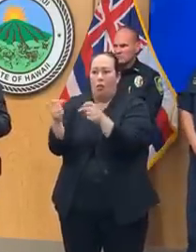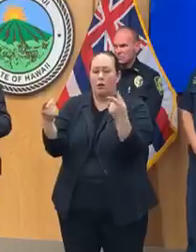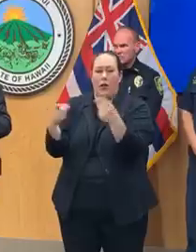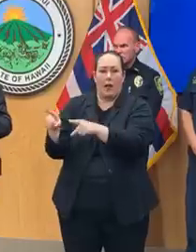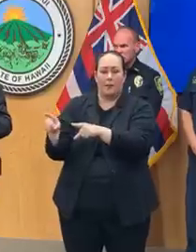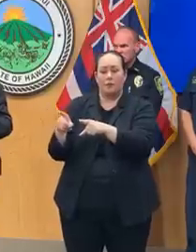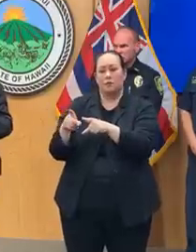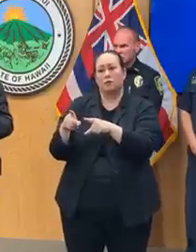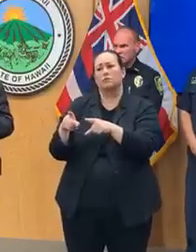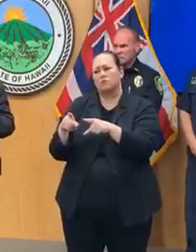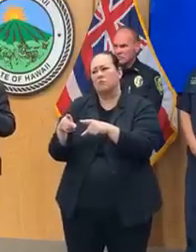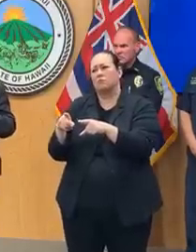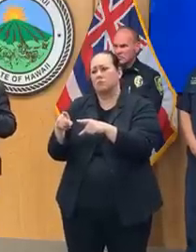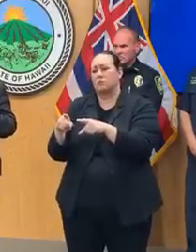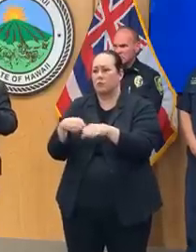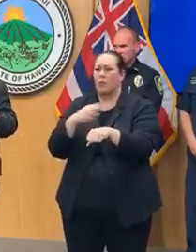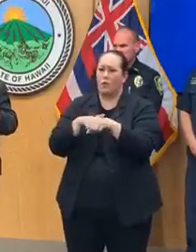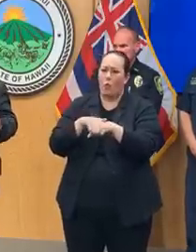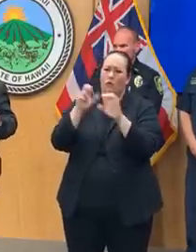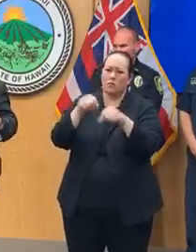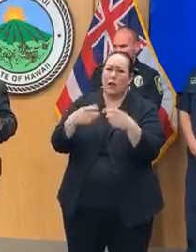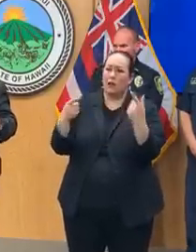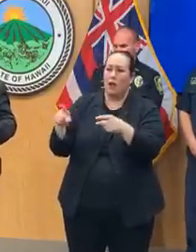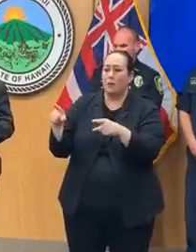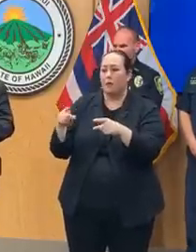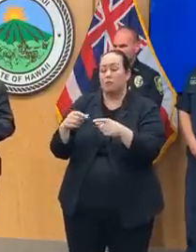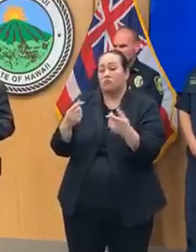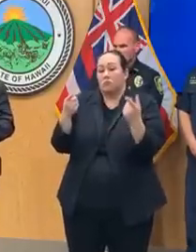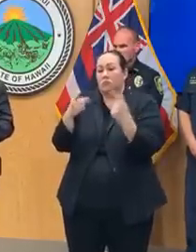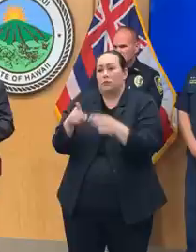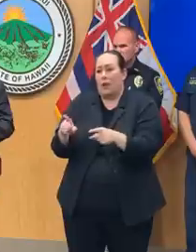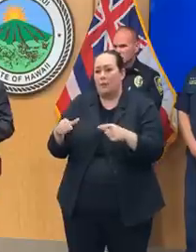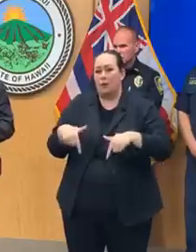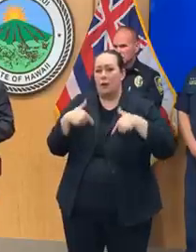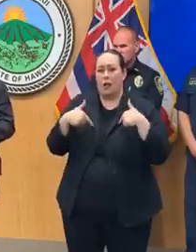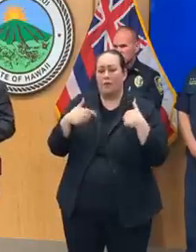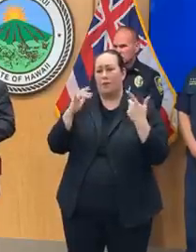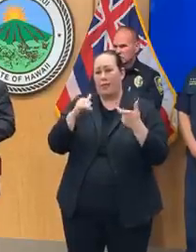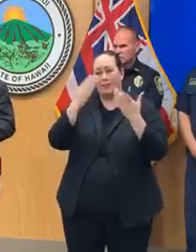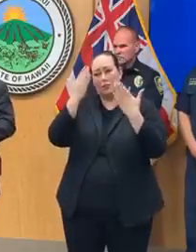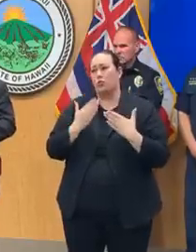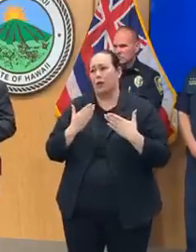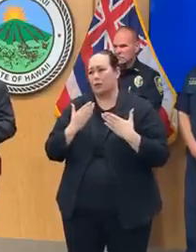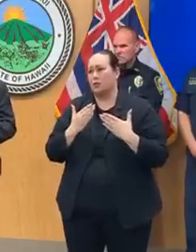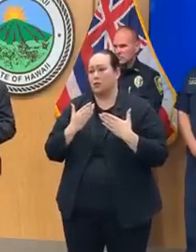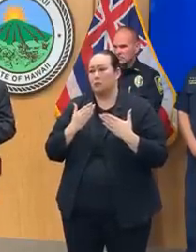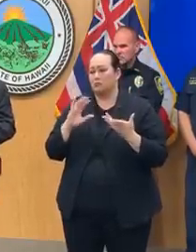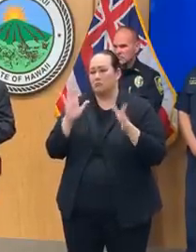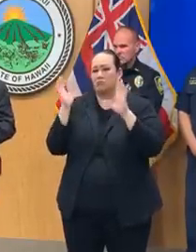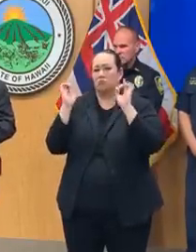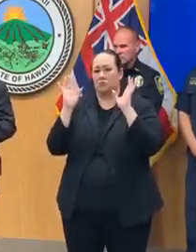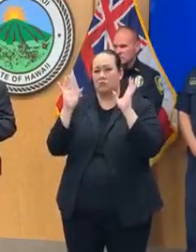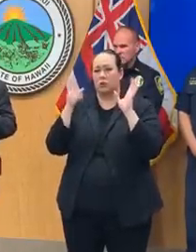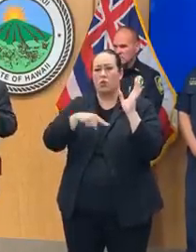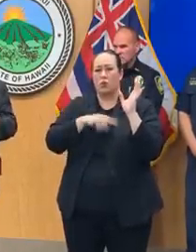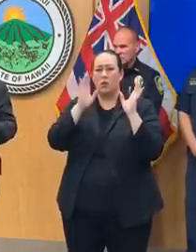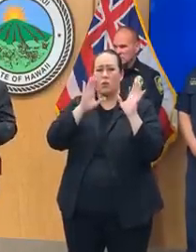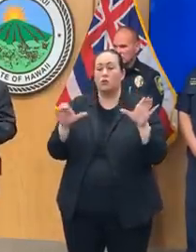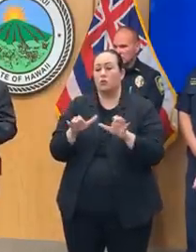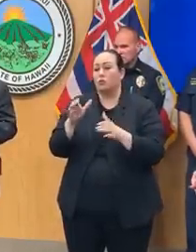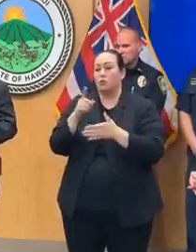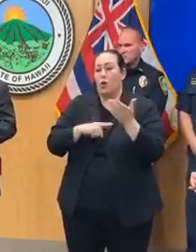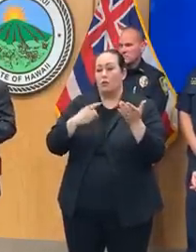course those things happen. That is what happens in life. Those are the tragedies. So we'll do all that we can to improve.